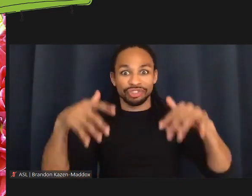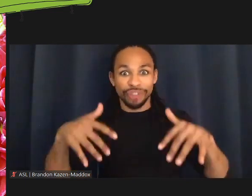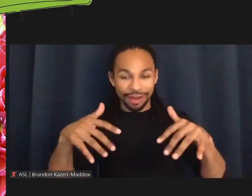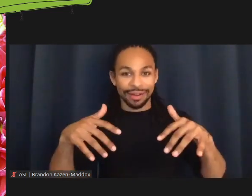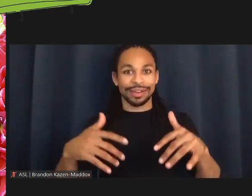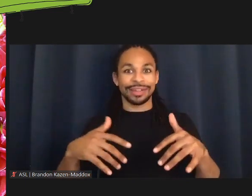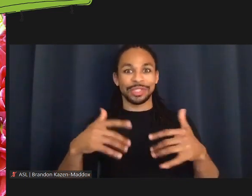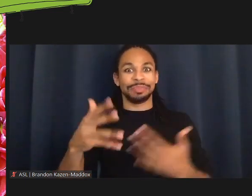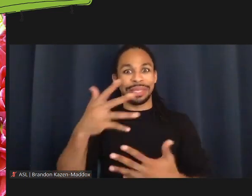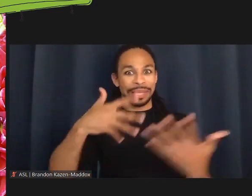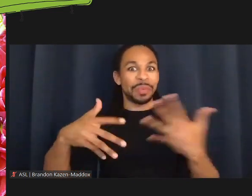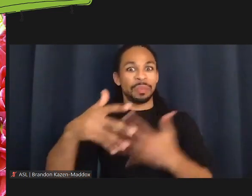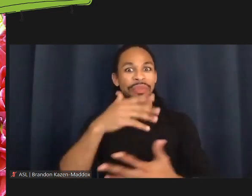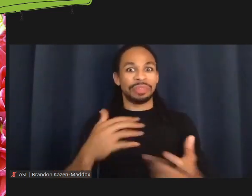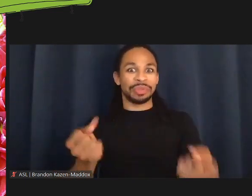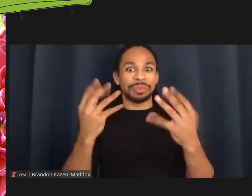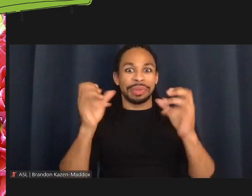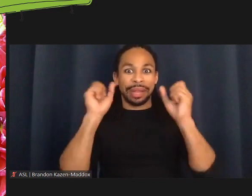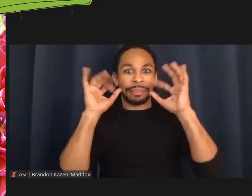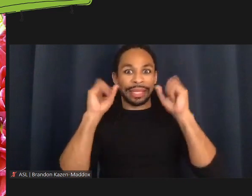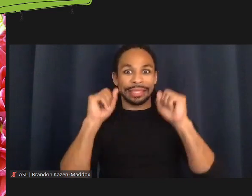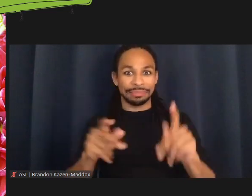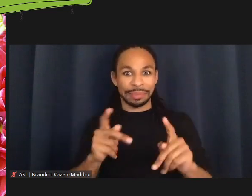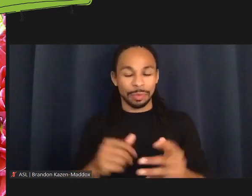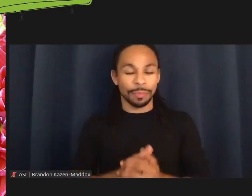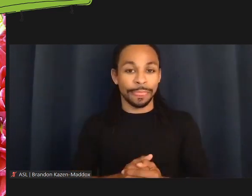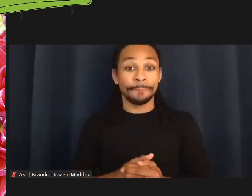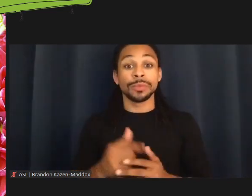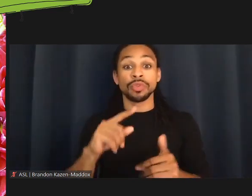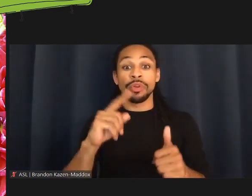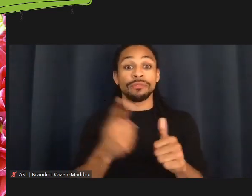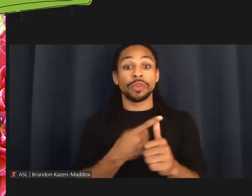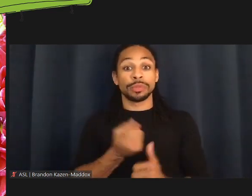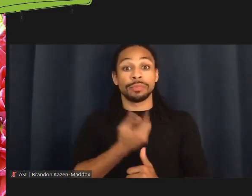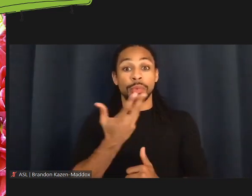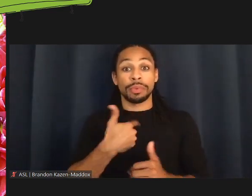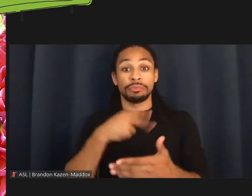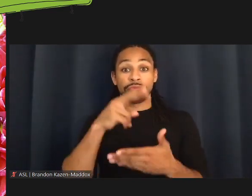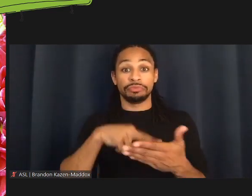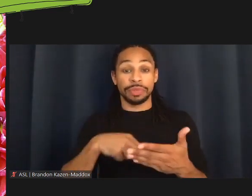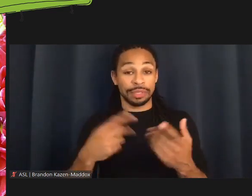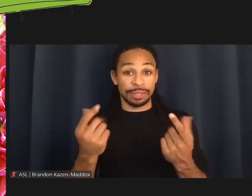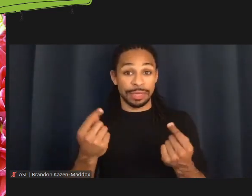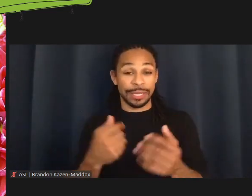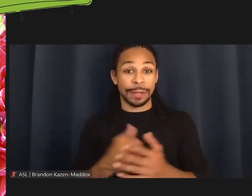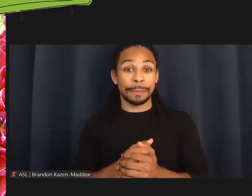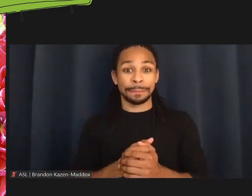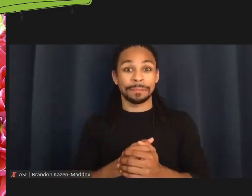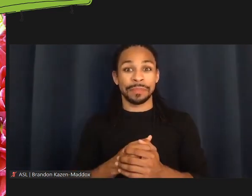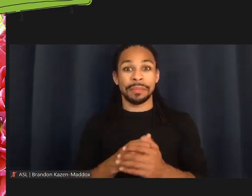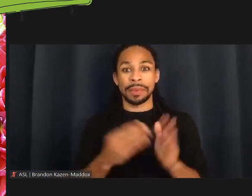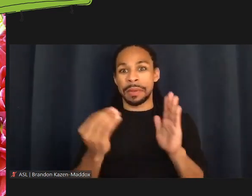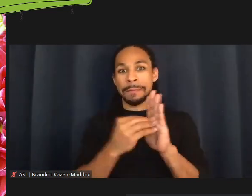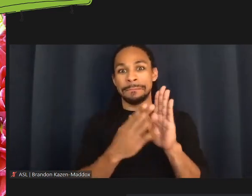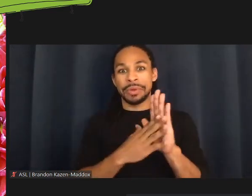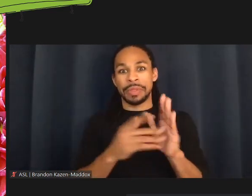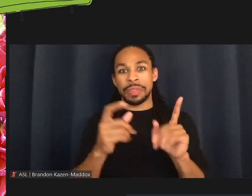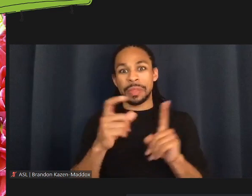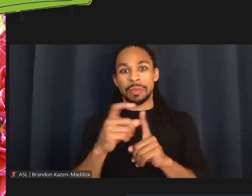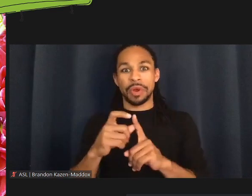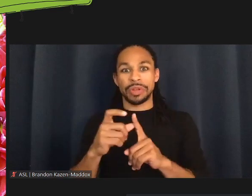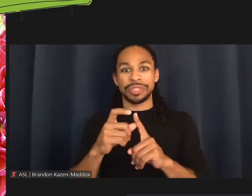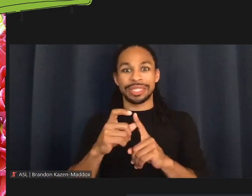wonder. The first poem that I'm going to read for you, I am putting the words into the